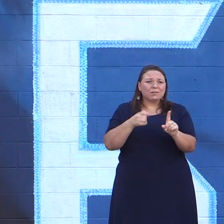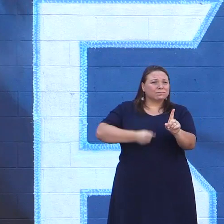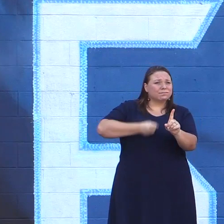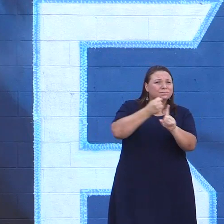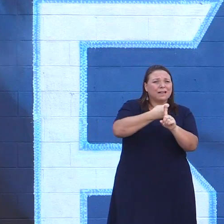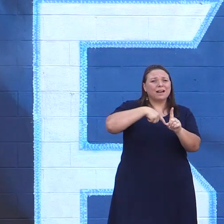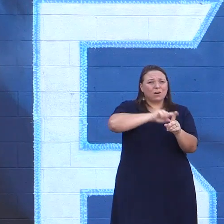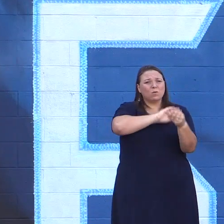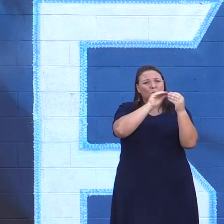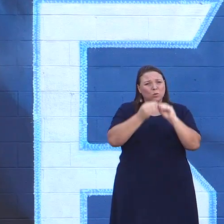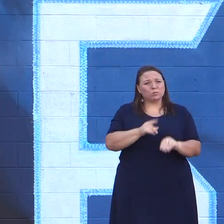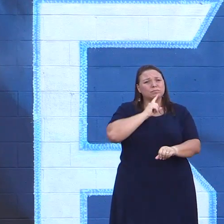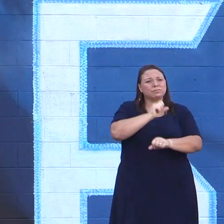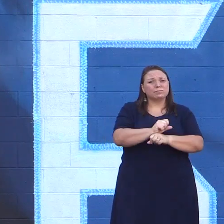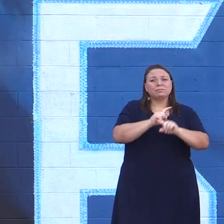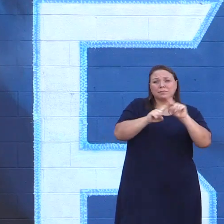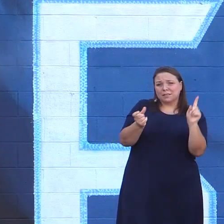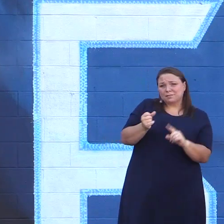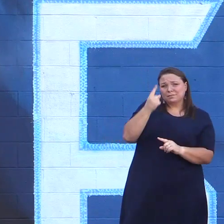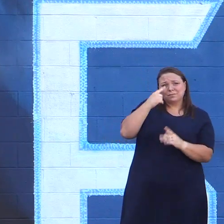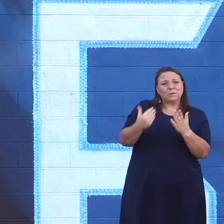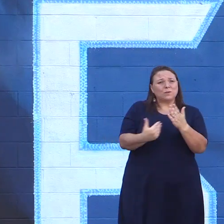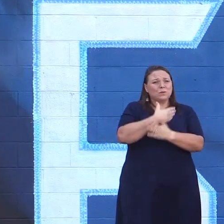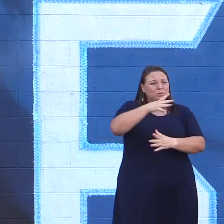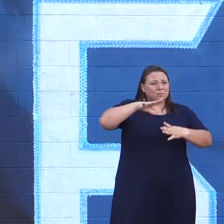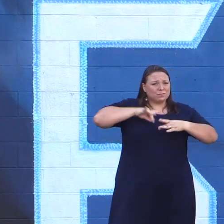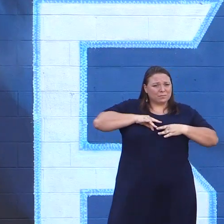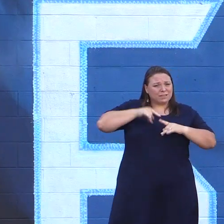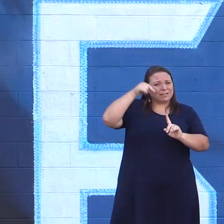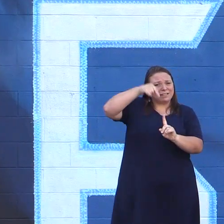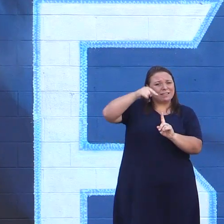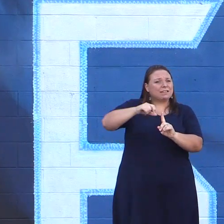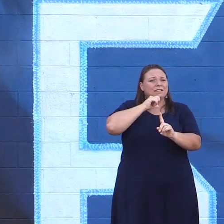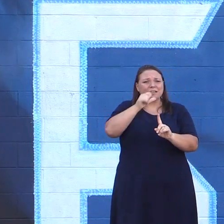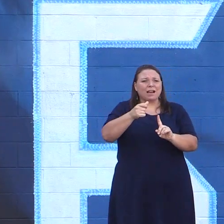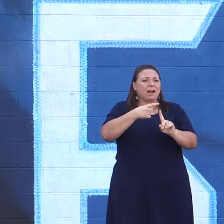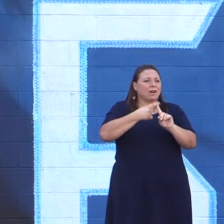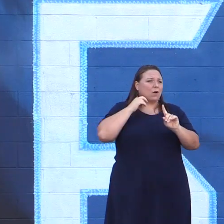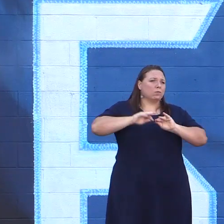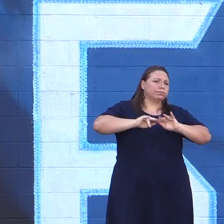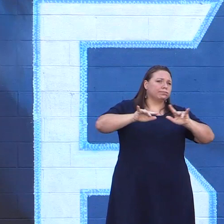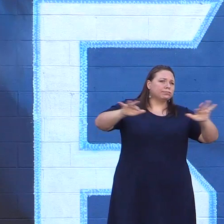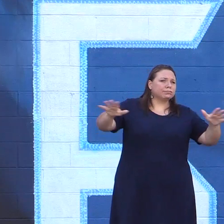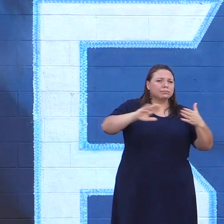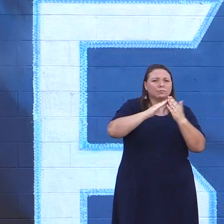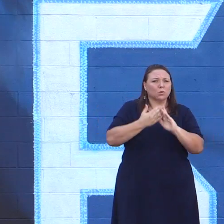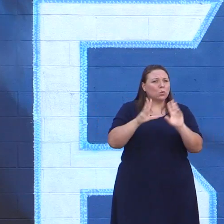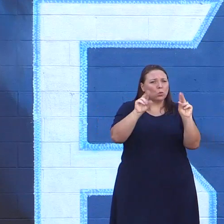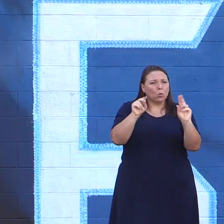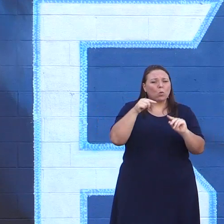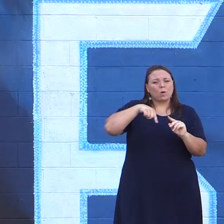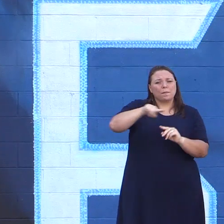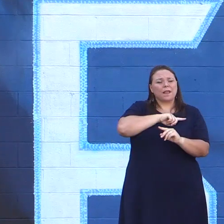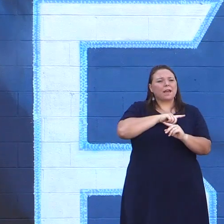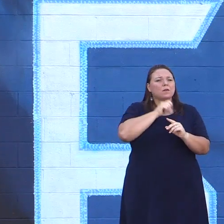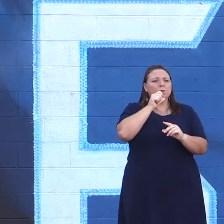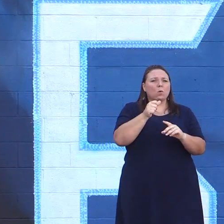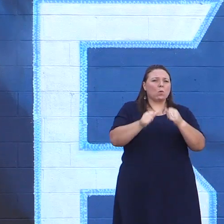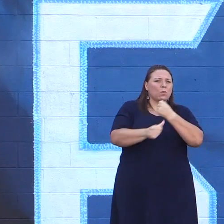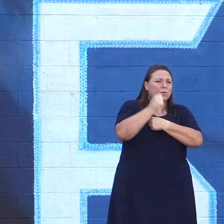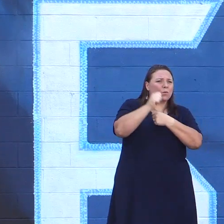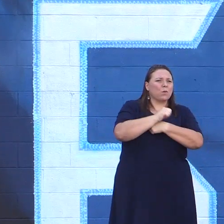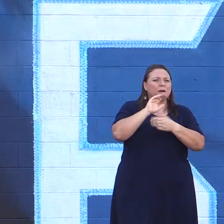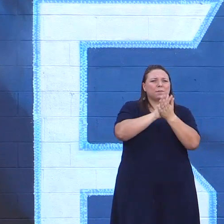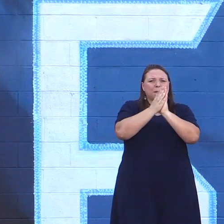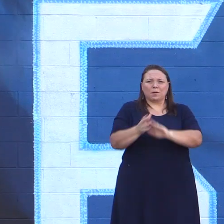our metrics. However, the new cases are not what is considered community spread, meaning they are less of a threat to cause the virus